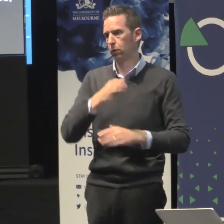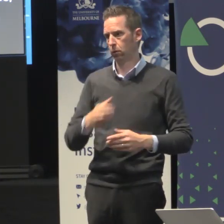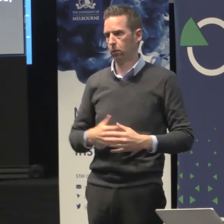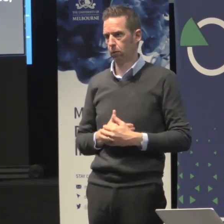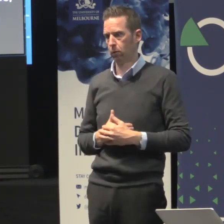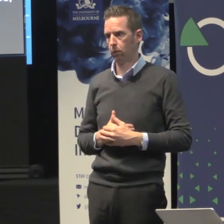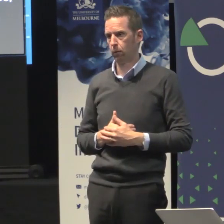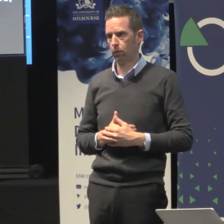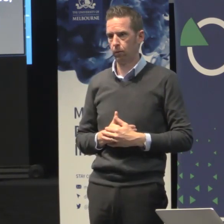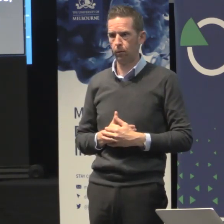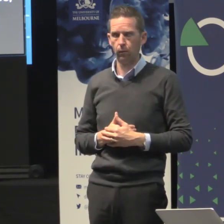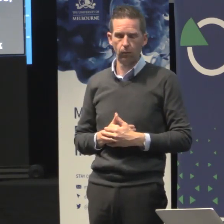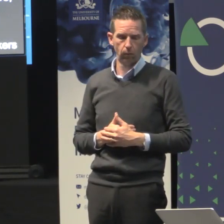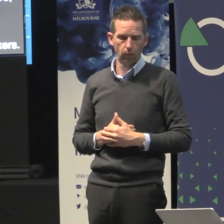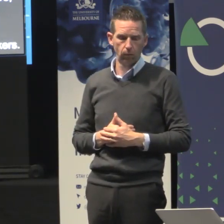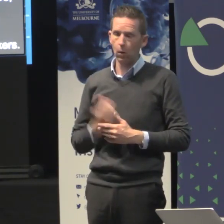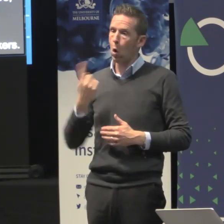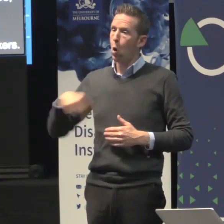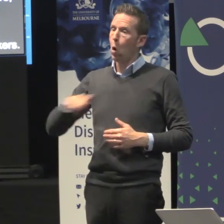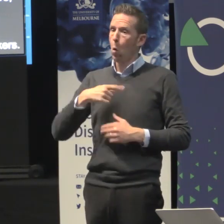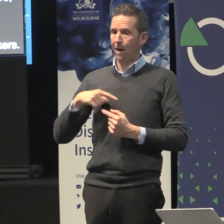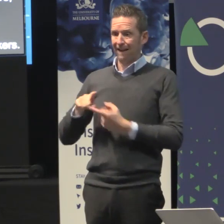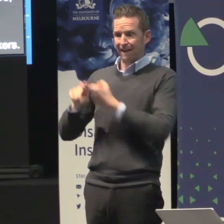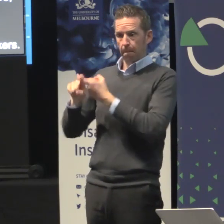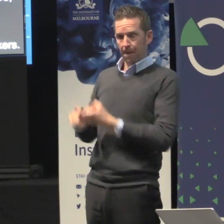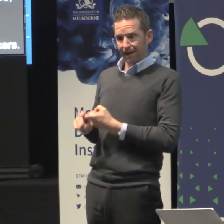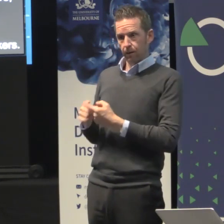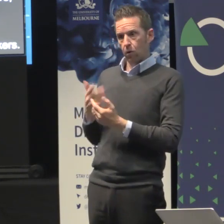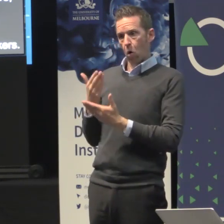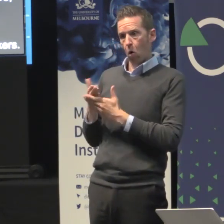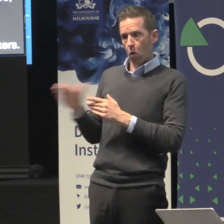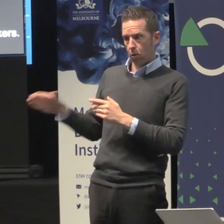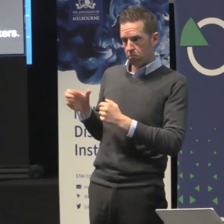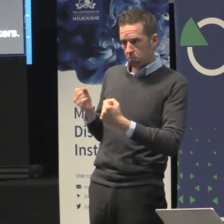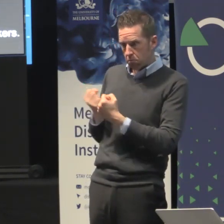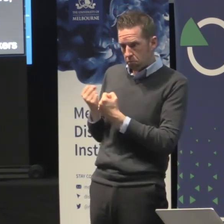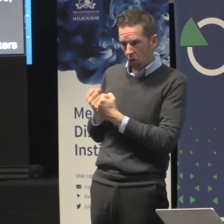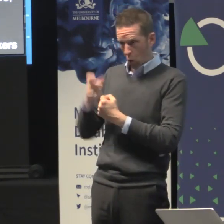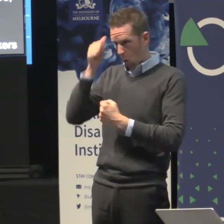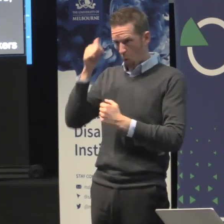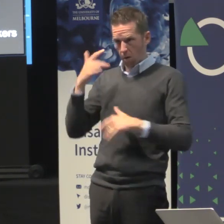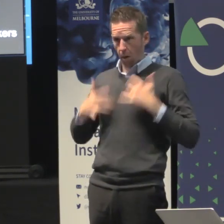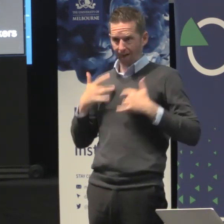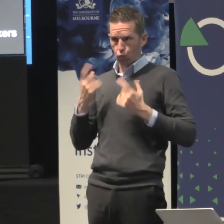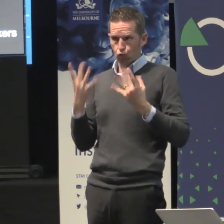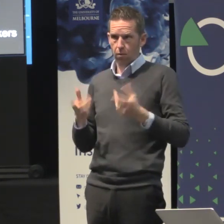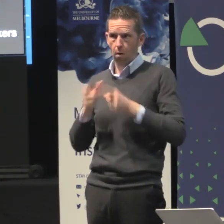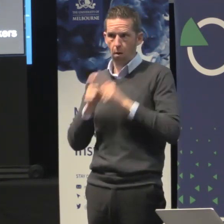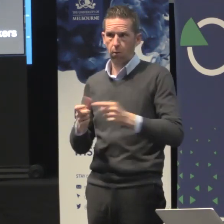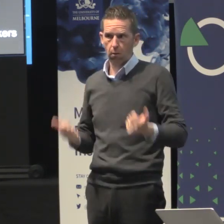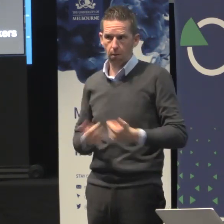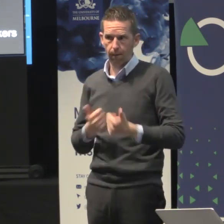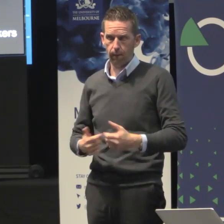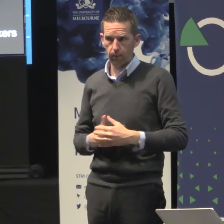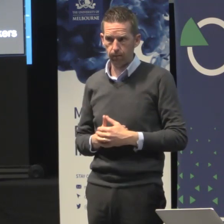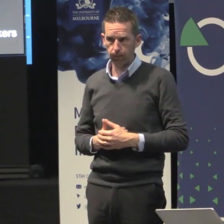Those of us who are dependent on them know that it's already hard enough. So we